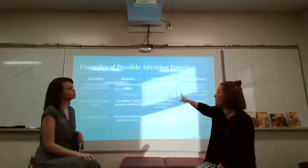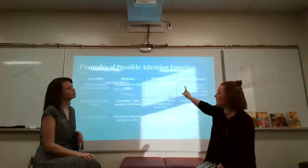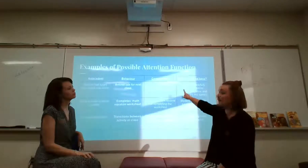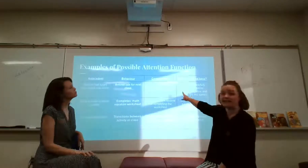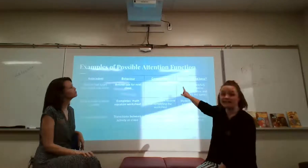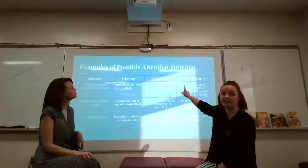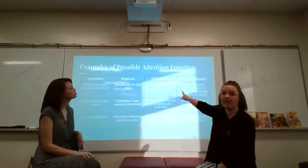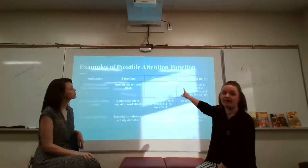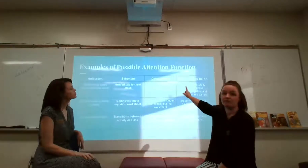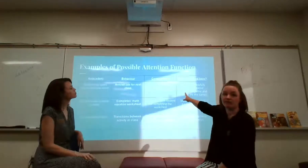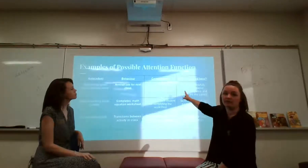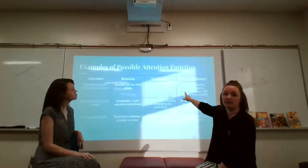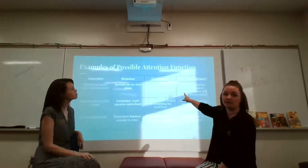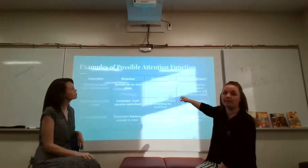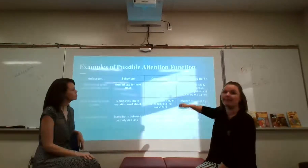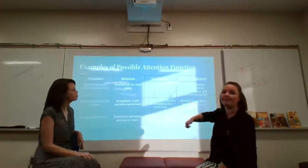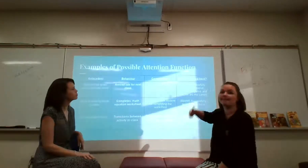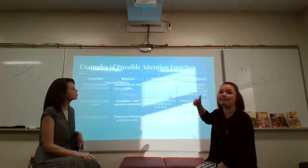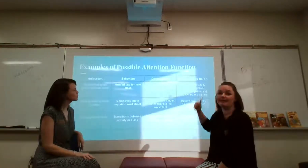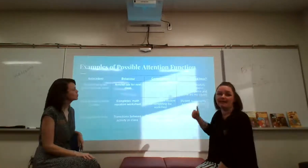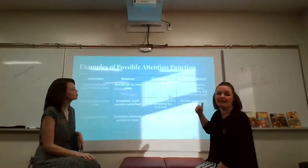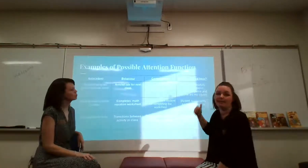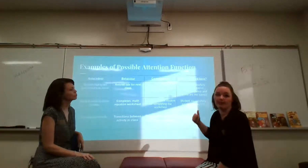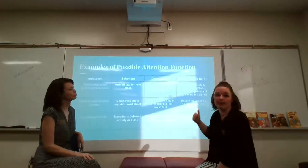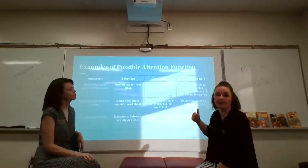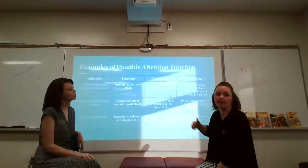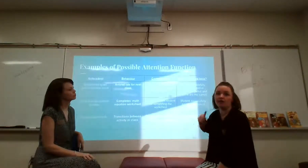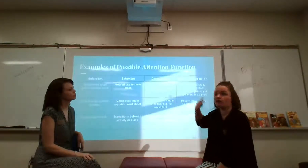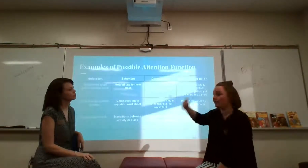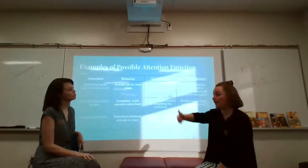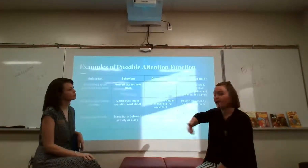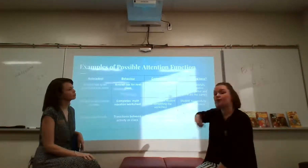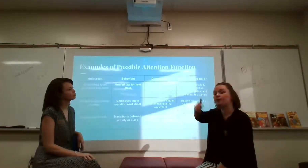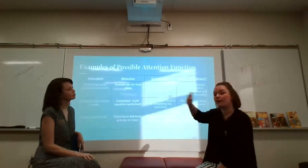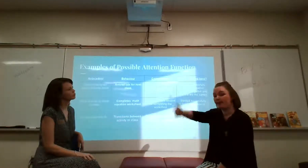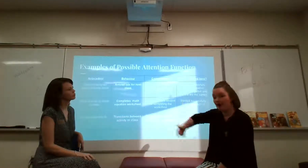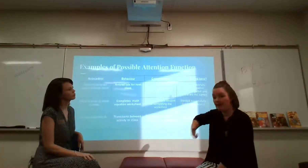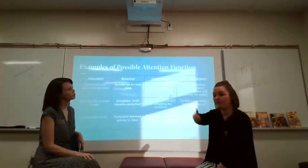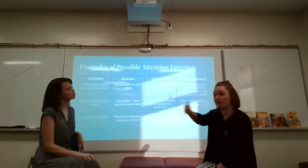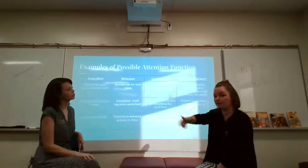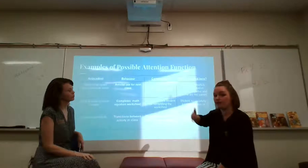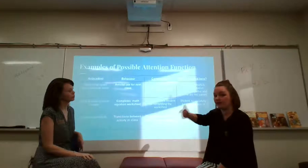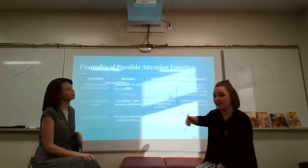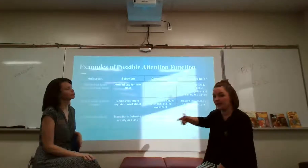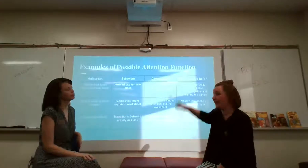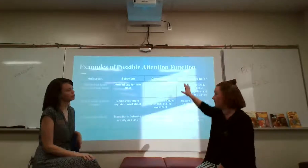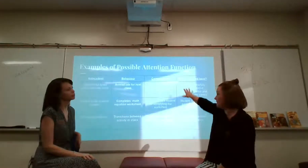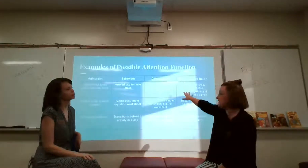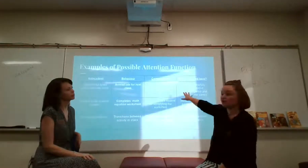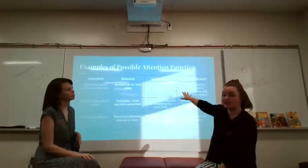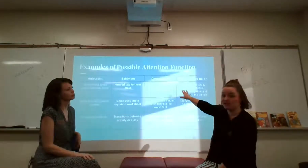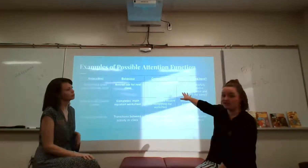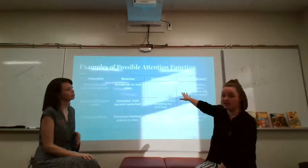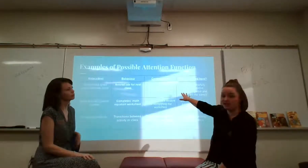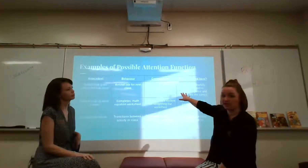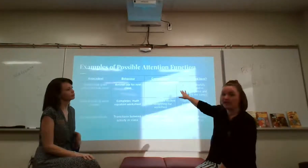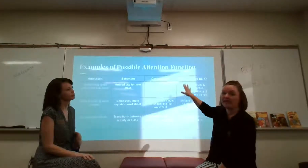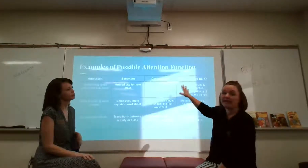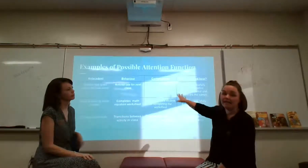but it is in fact reinforcement because it's maintaining that behavior. So if you've got a kiddo who's coming every single day late and this is your situation, it is